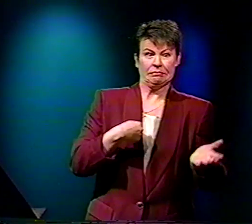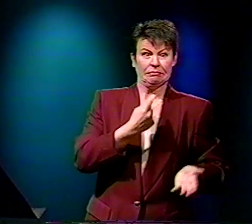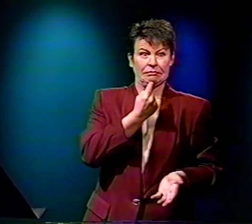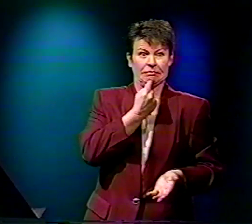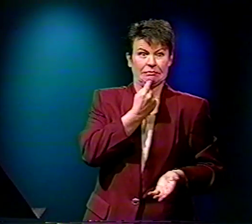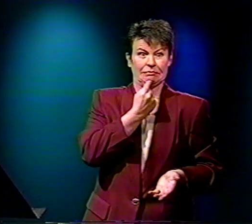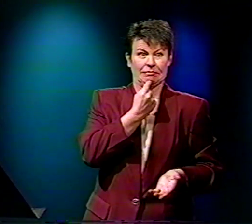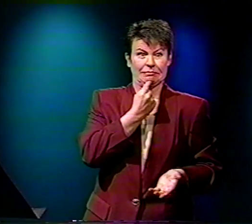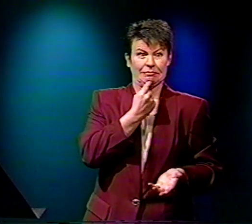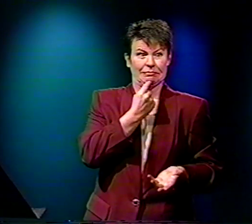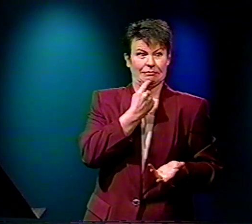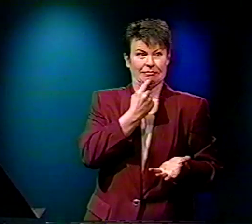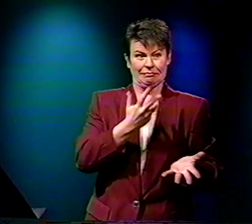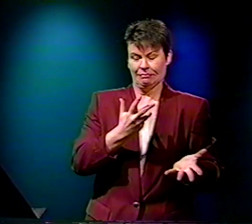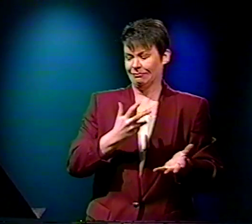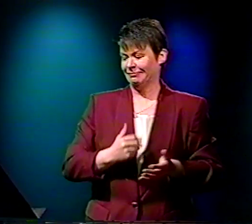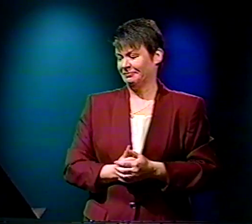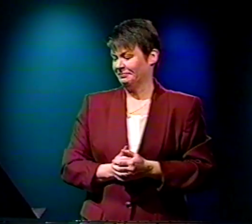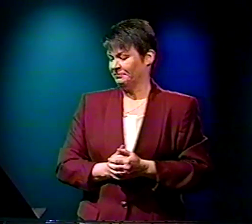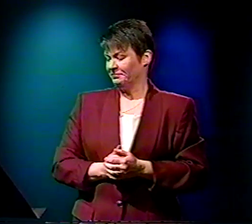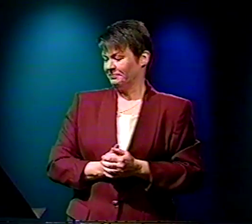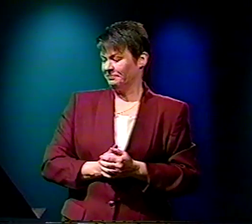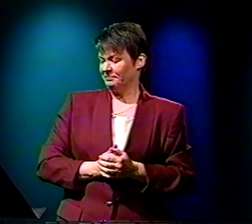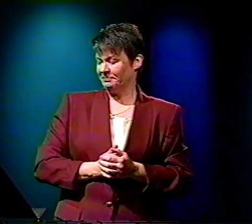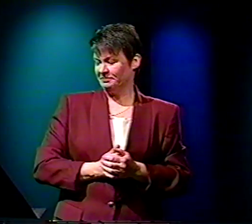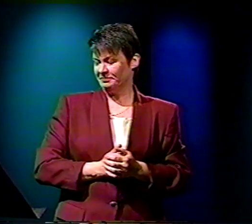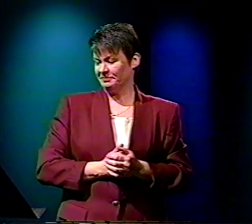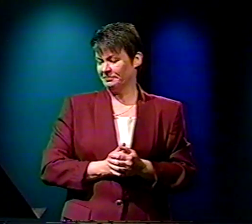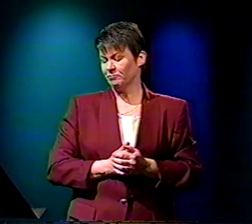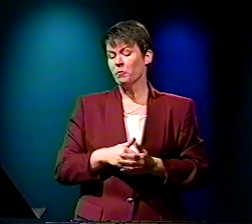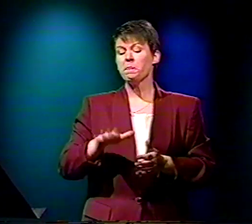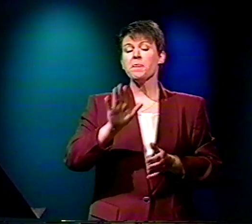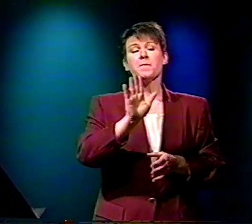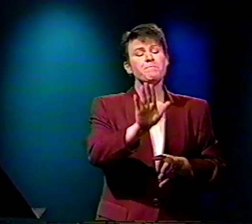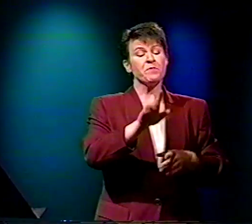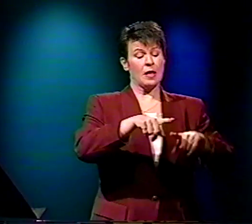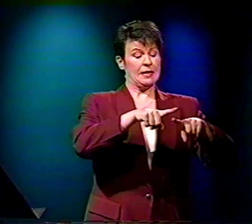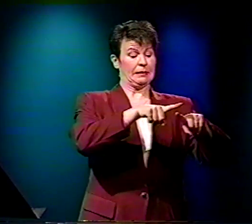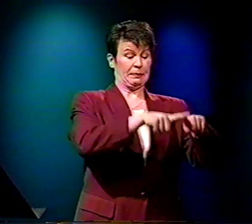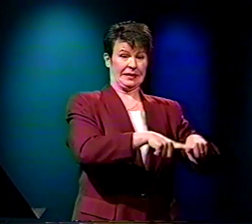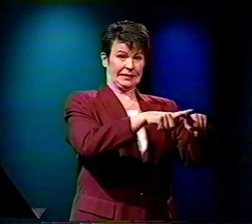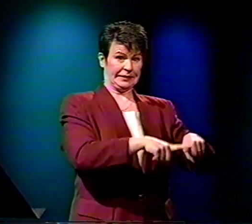not? I mean, are they going to be able to really accurately interpret what I say?